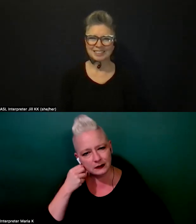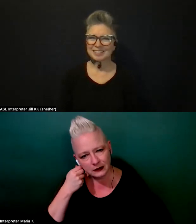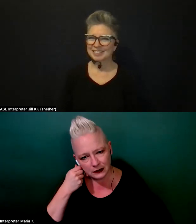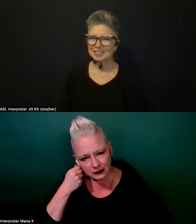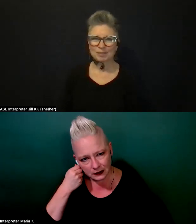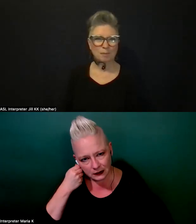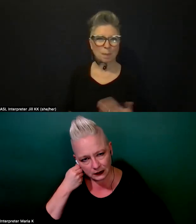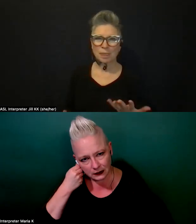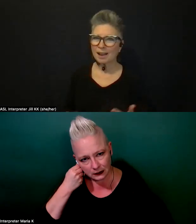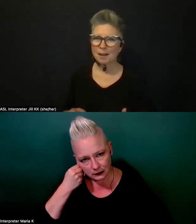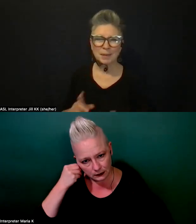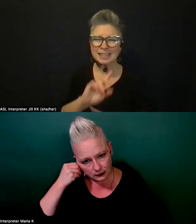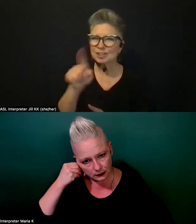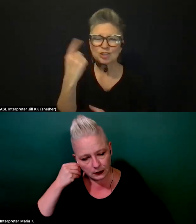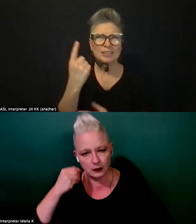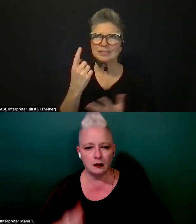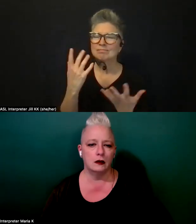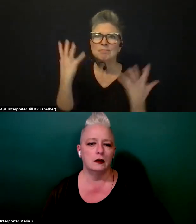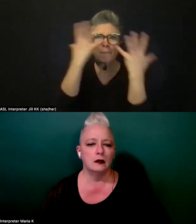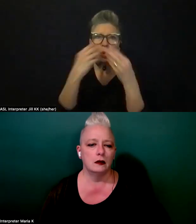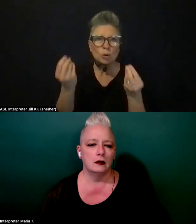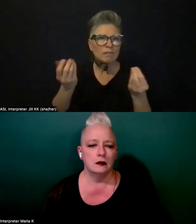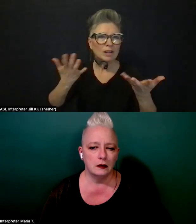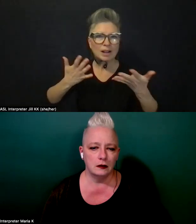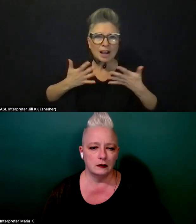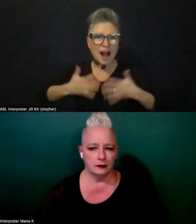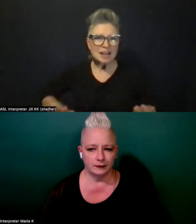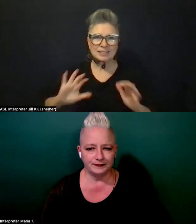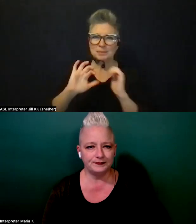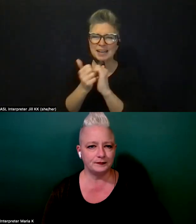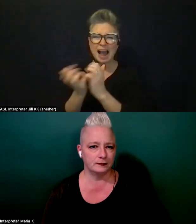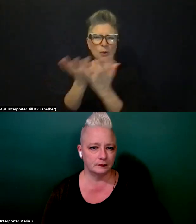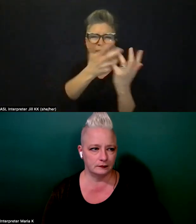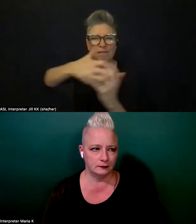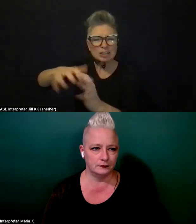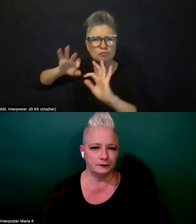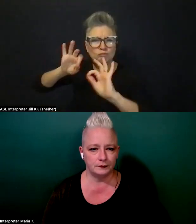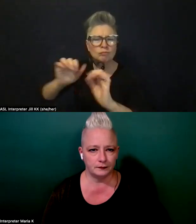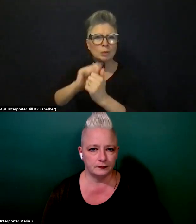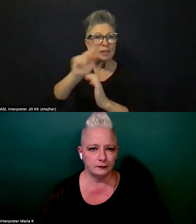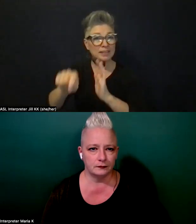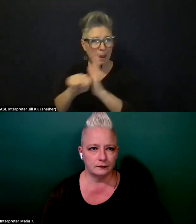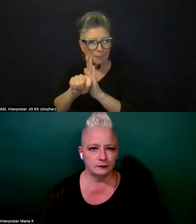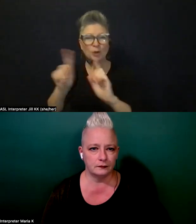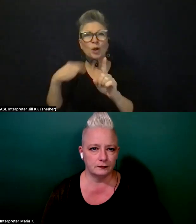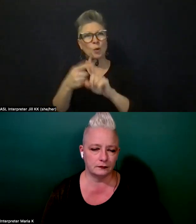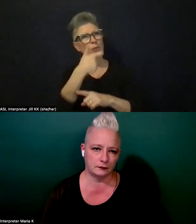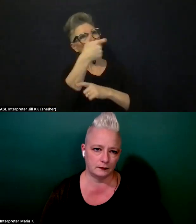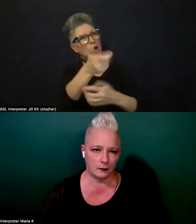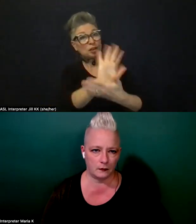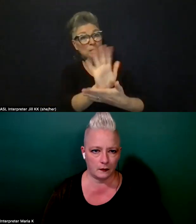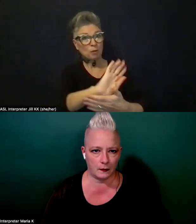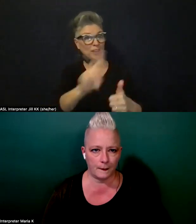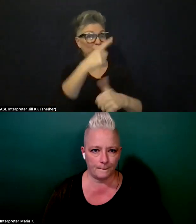Just a beautiful cartoon and how it fit really well at the time period. Like when I watched the movie for the first time,